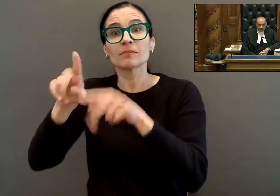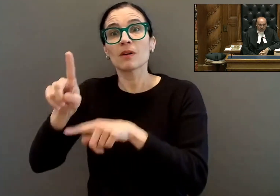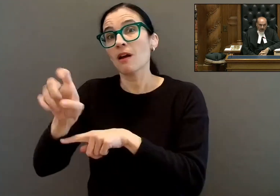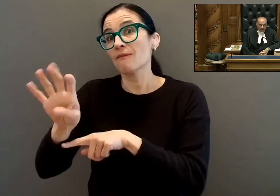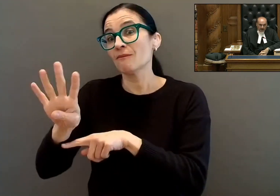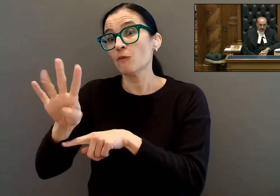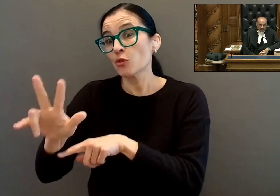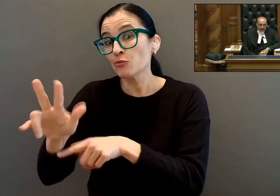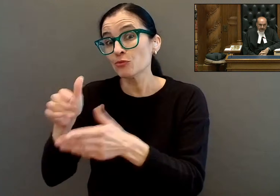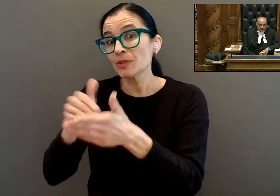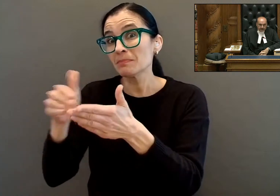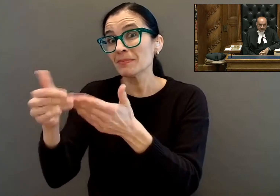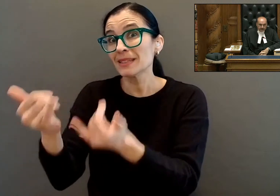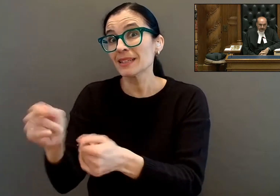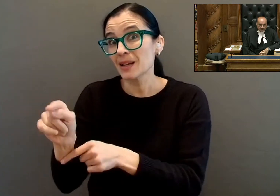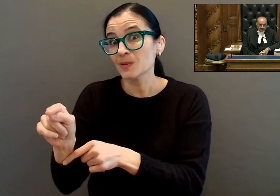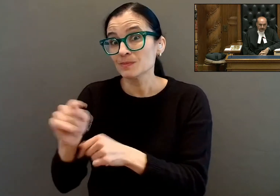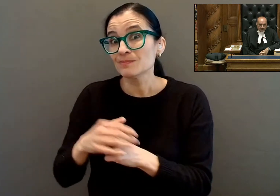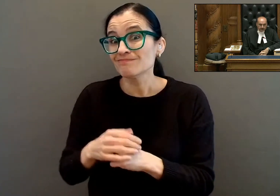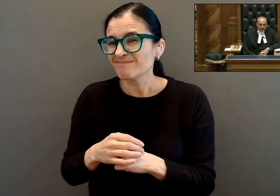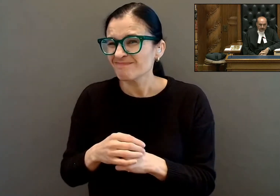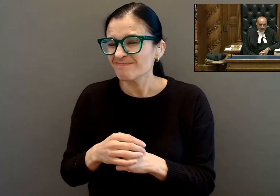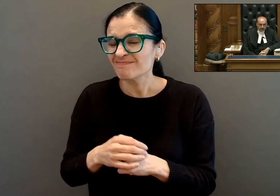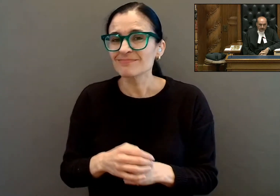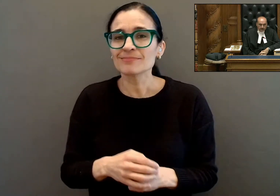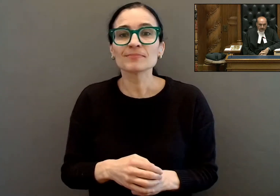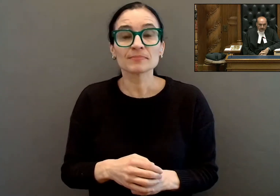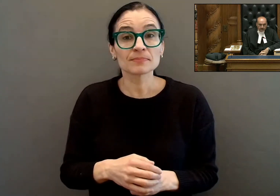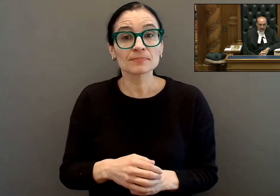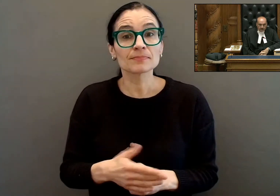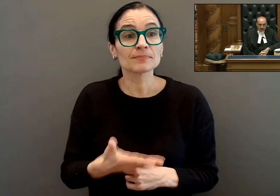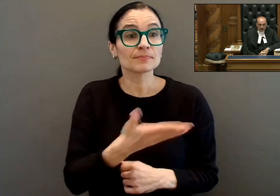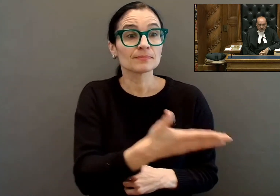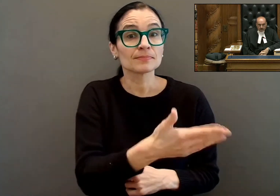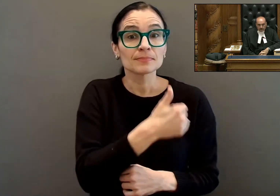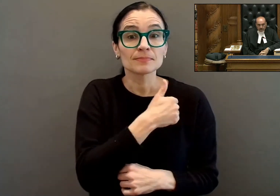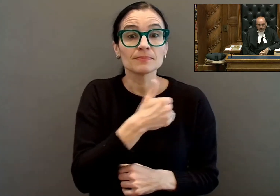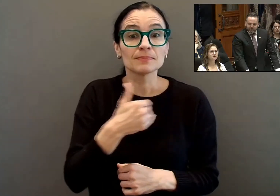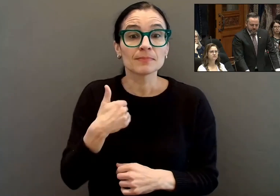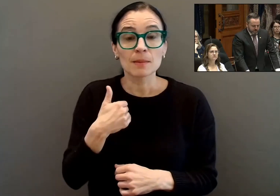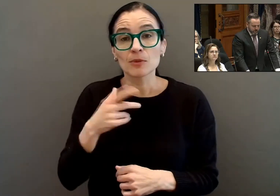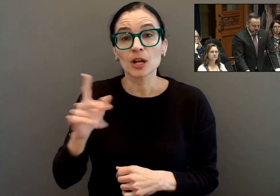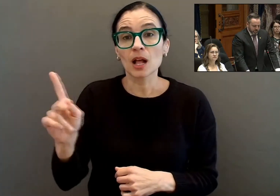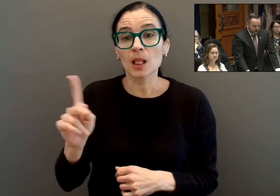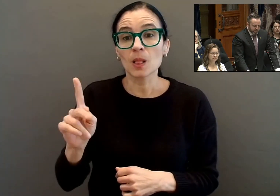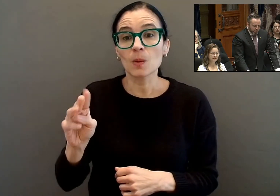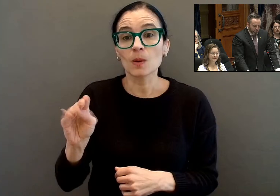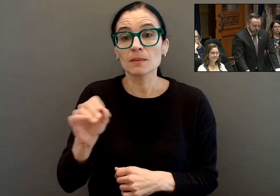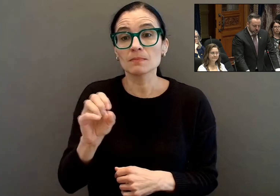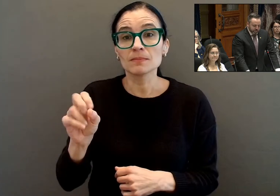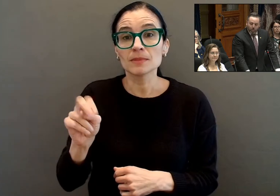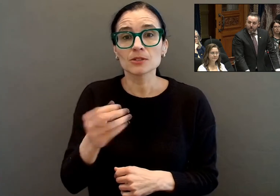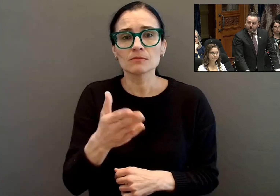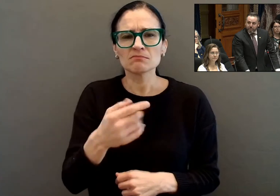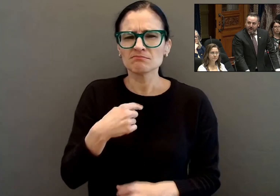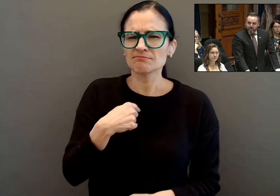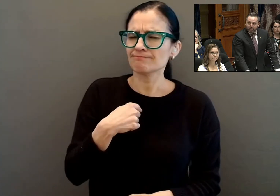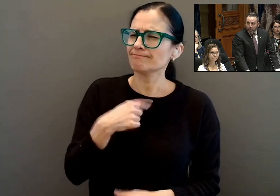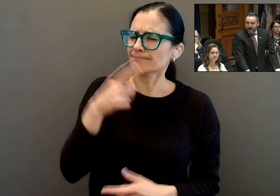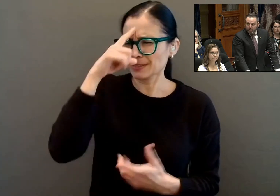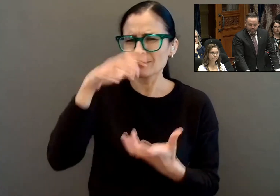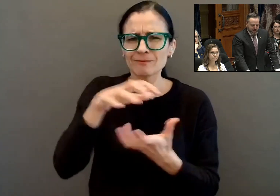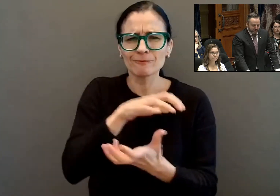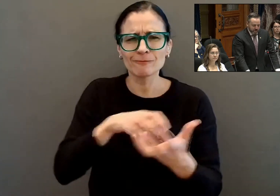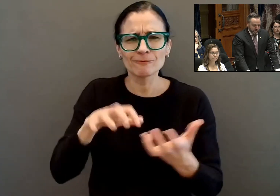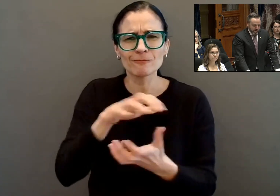Member for Kelowna Mission. Mr. Speaker, I'm confused. During estimates for tourism, arts, culture, and sport, we spent